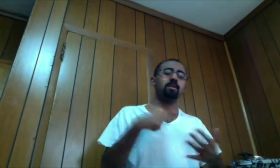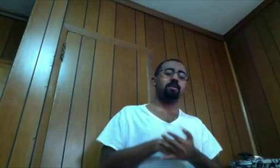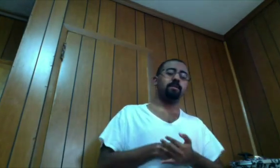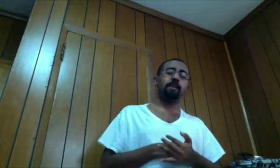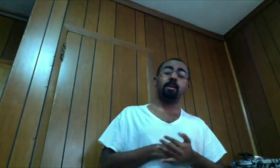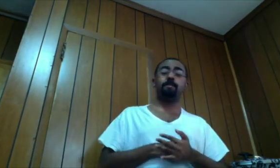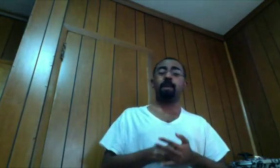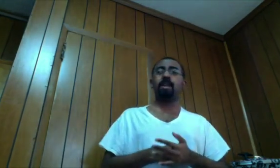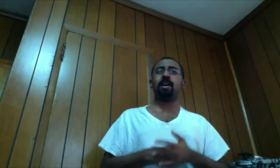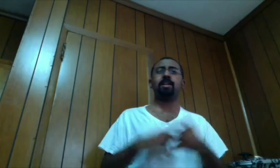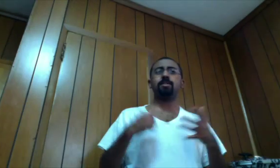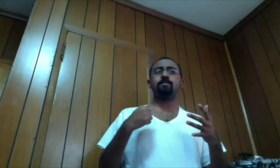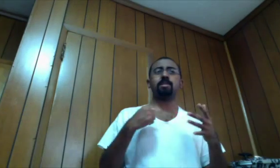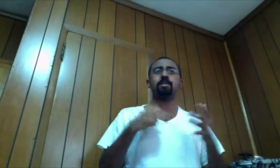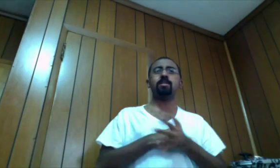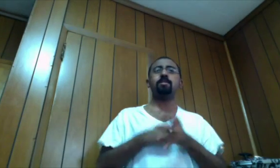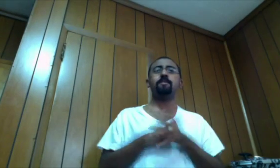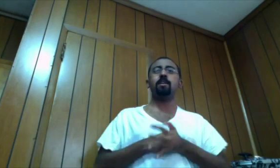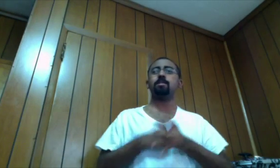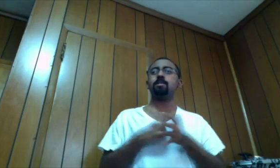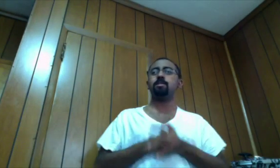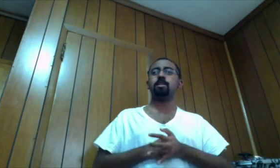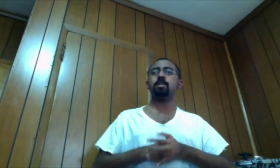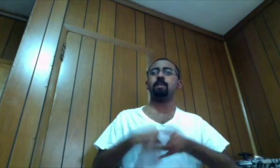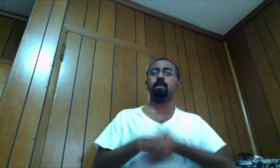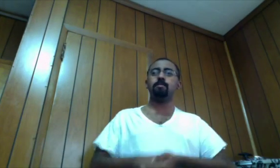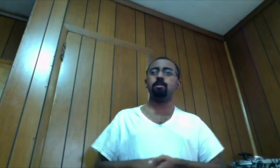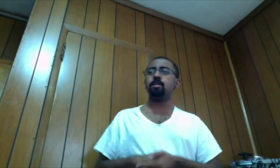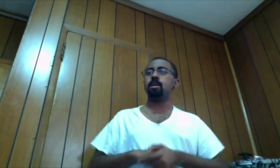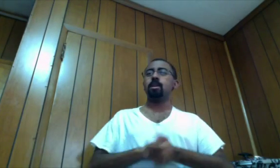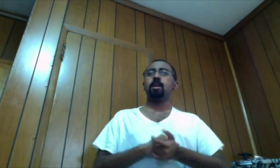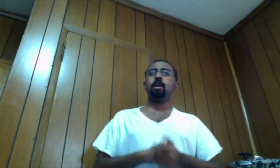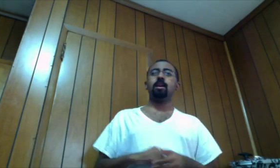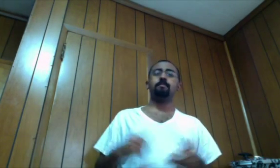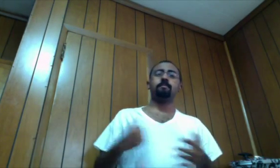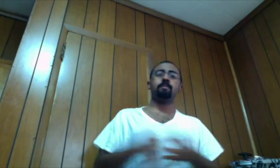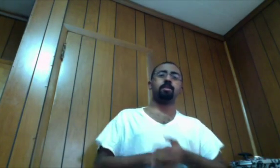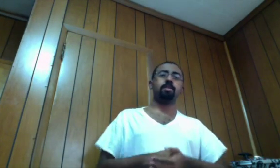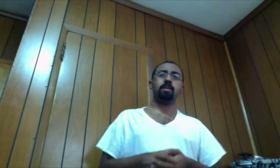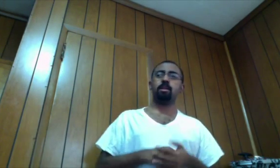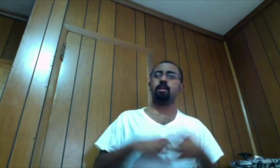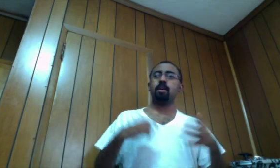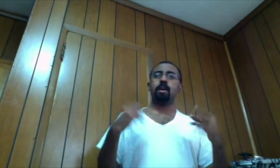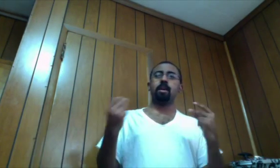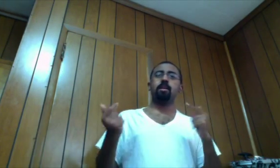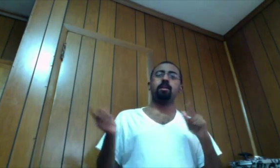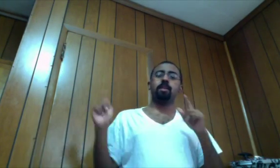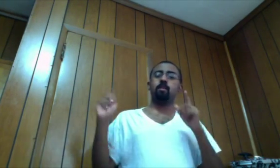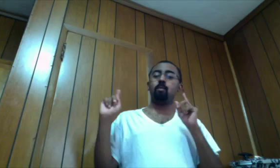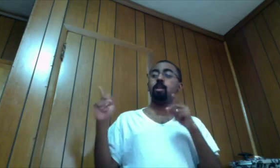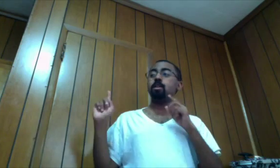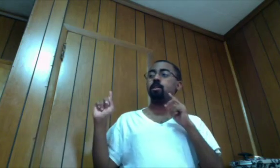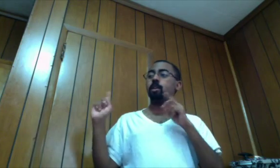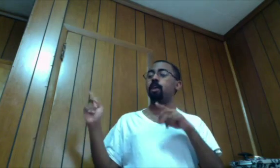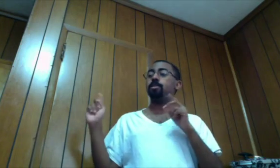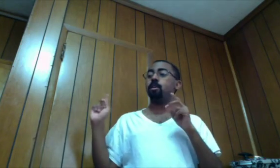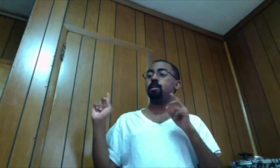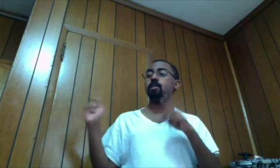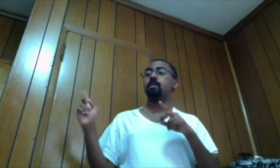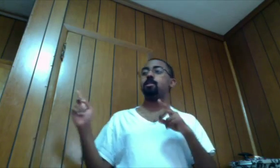the fucking bad guys with Cinder Falls and her team, Emerald, Mercury, and that one goth Lolita